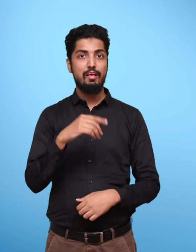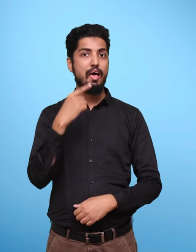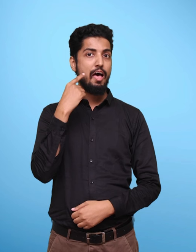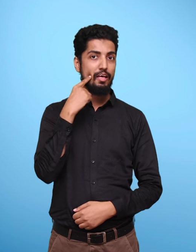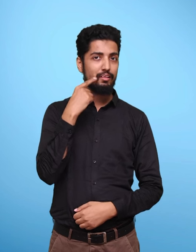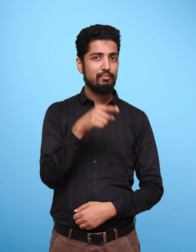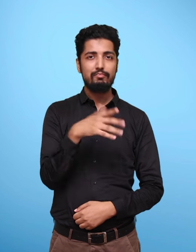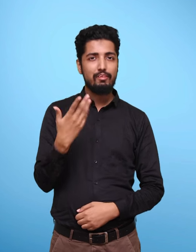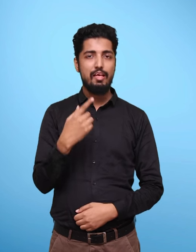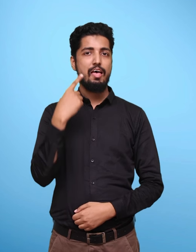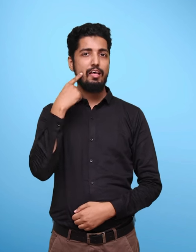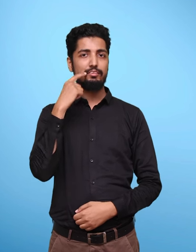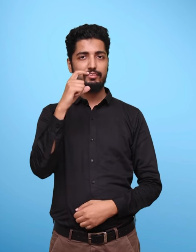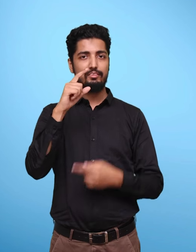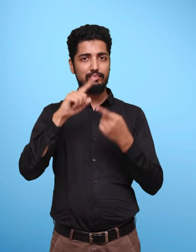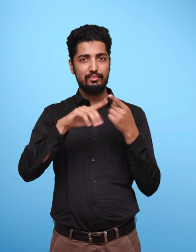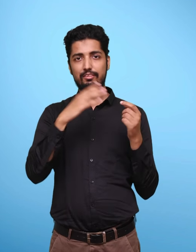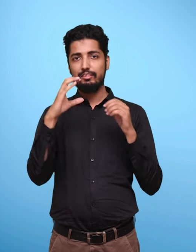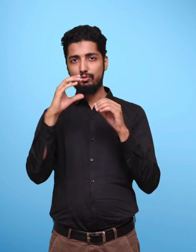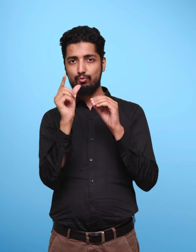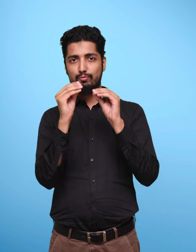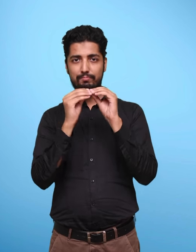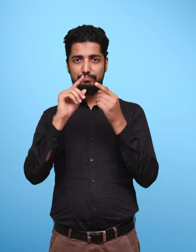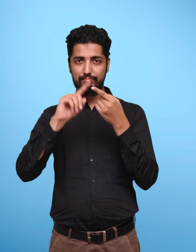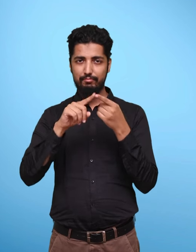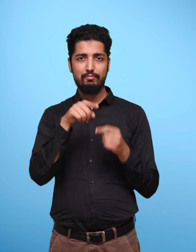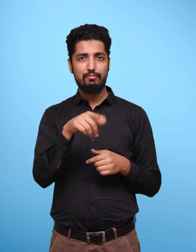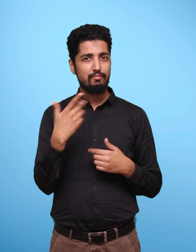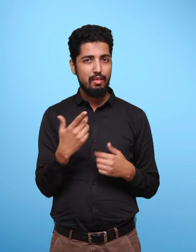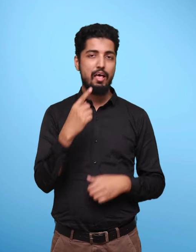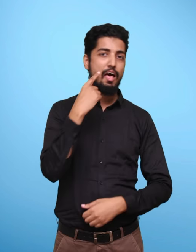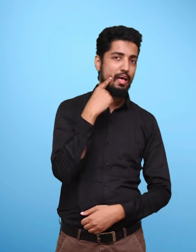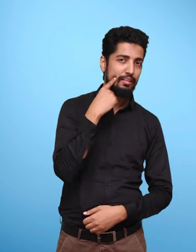I is for ice cube, ice cube.